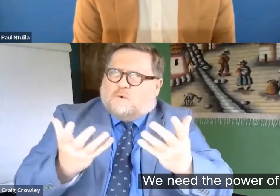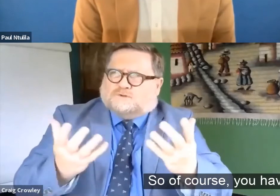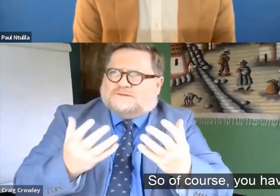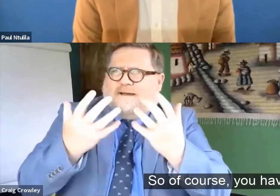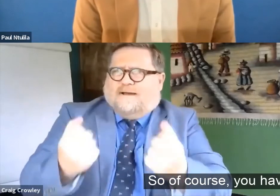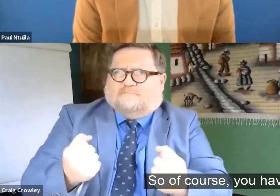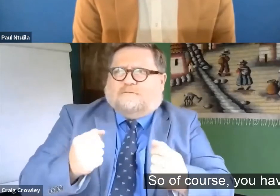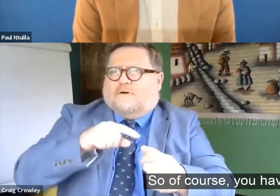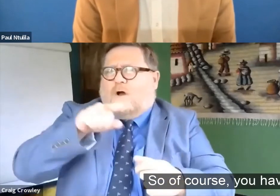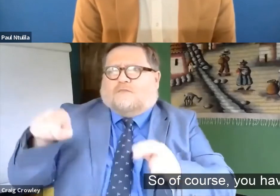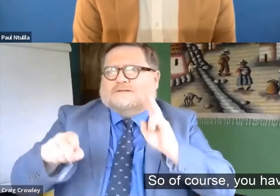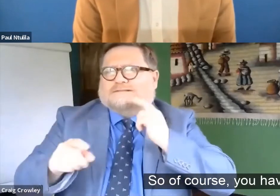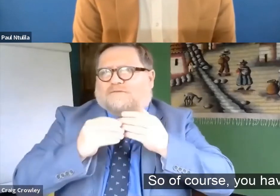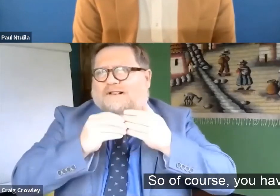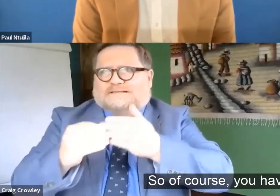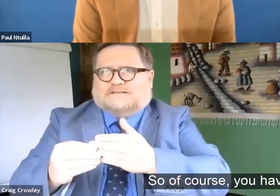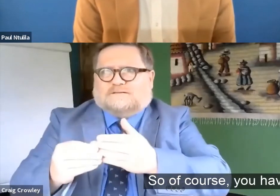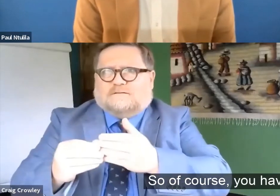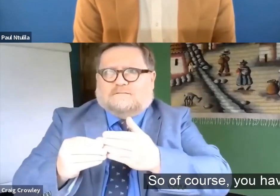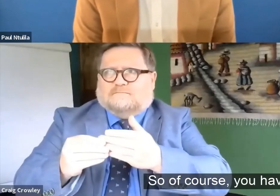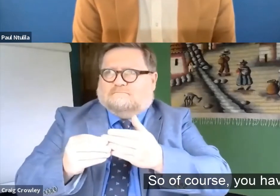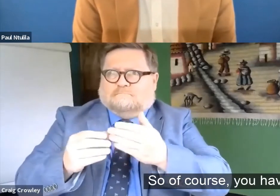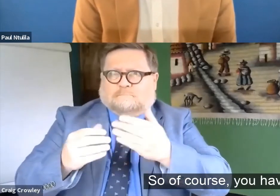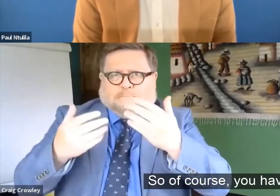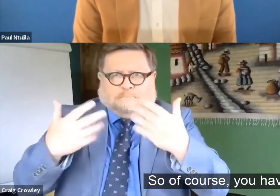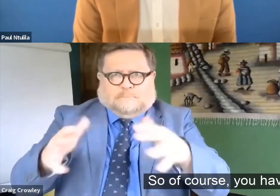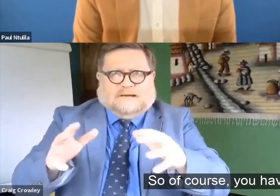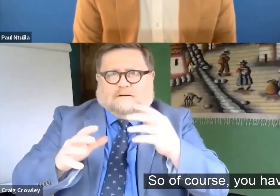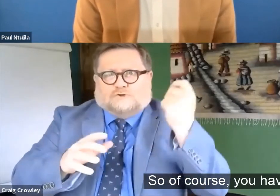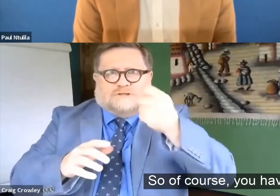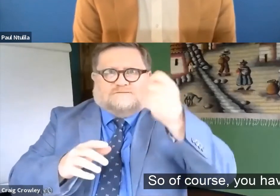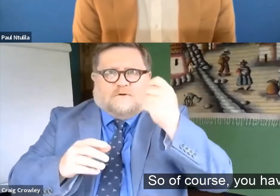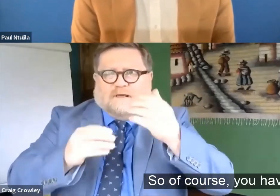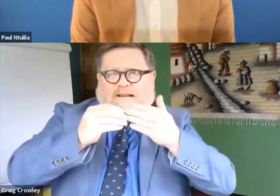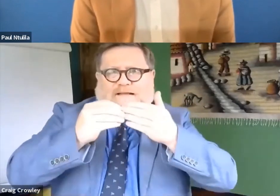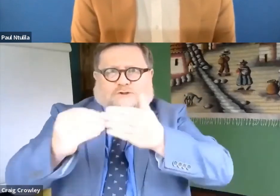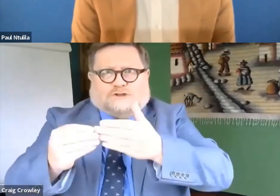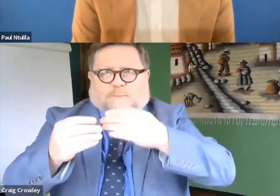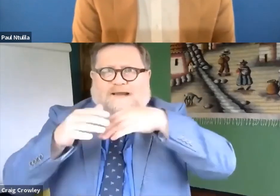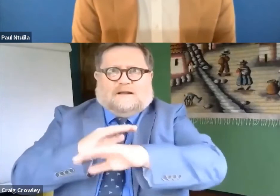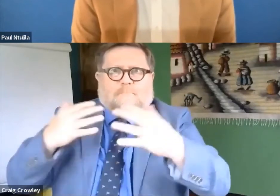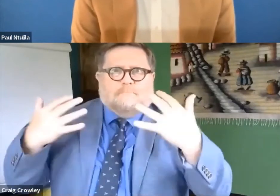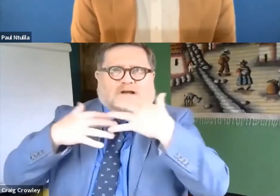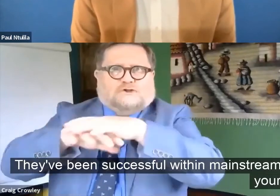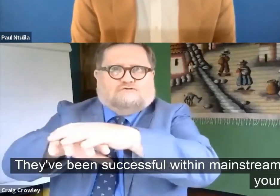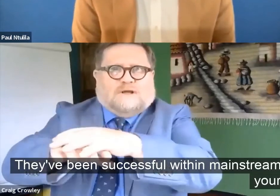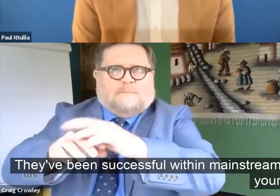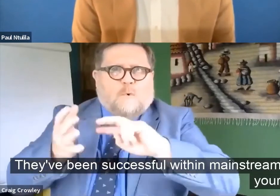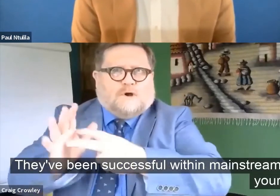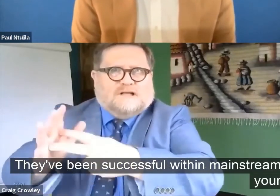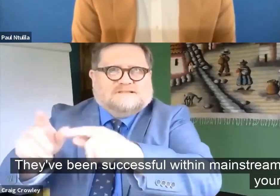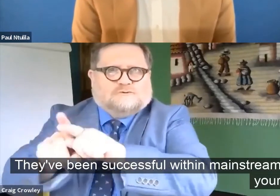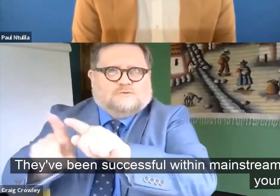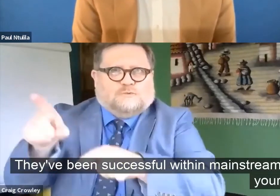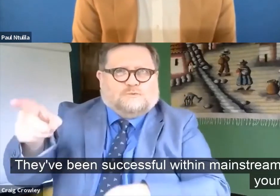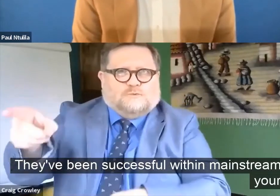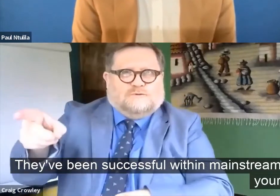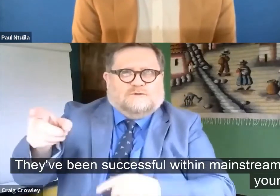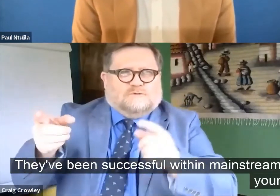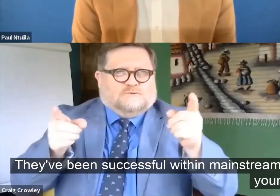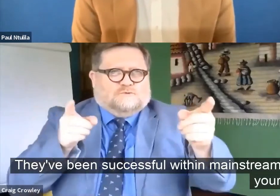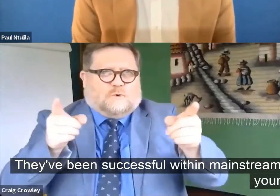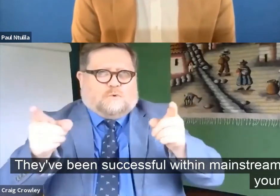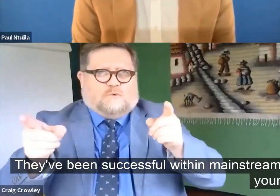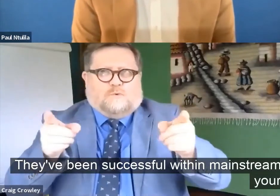right. So of course, you have other deaf leaders around, and they've been successful in their leadership within